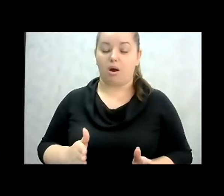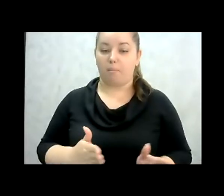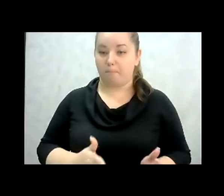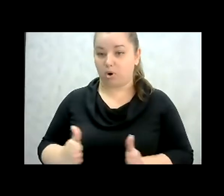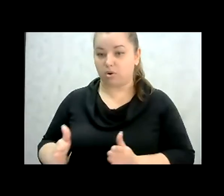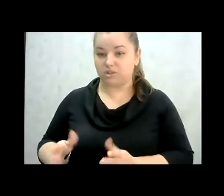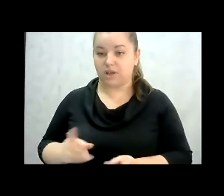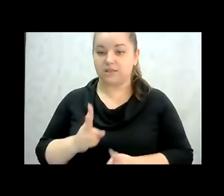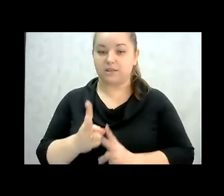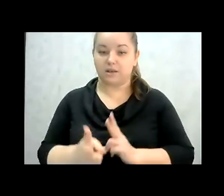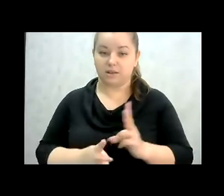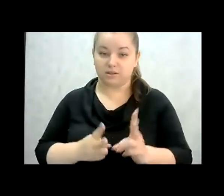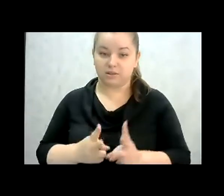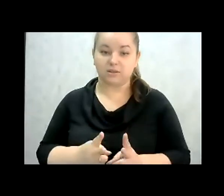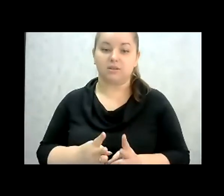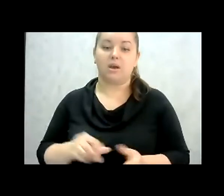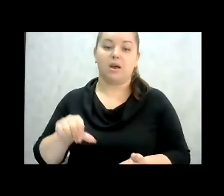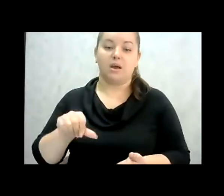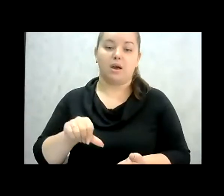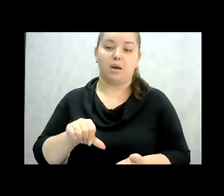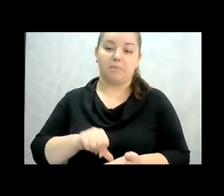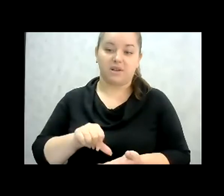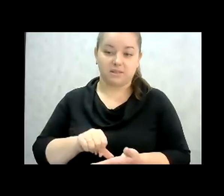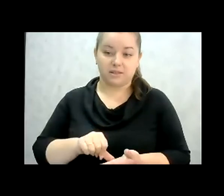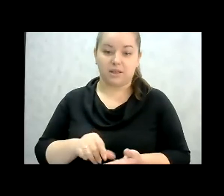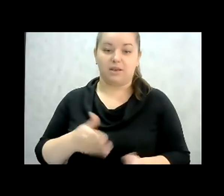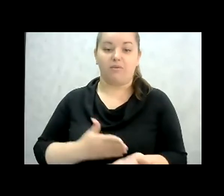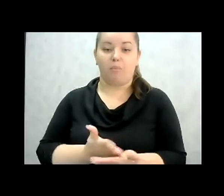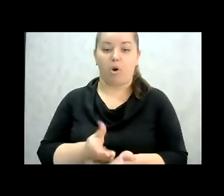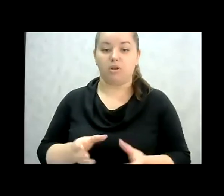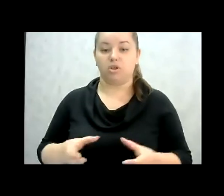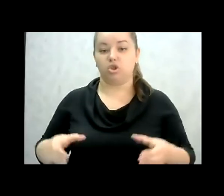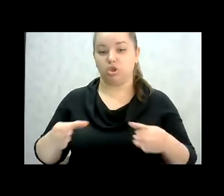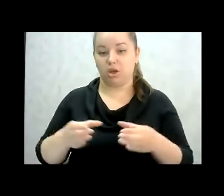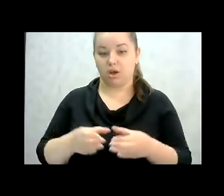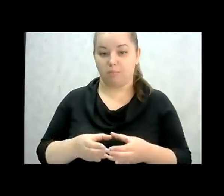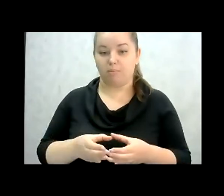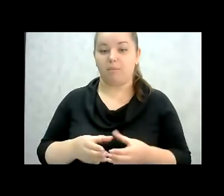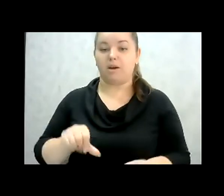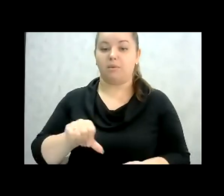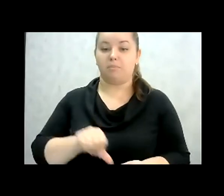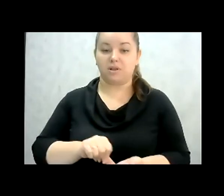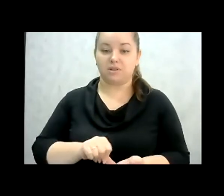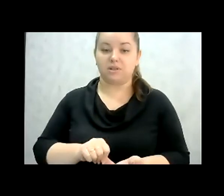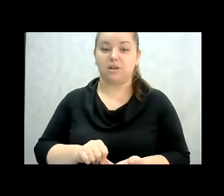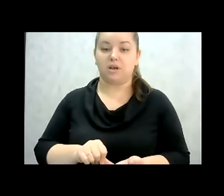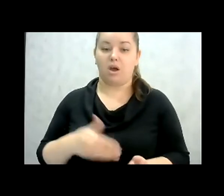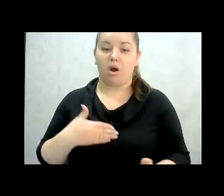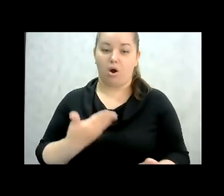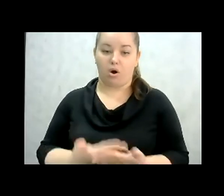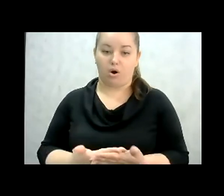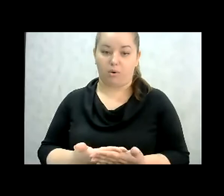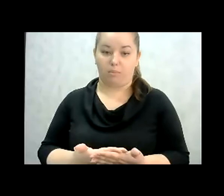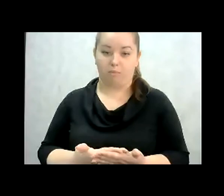this reform process is absolutely critical, and changes in the sense that changes to the legal and